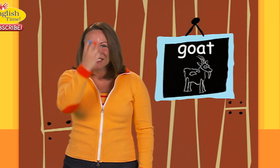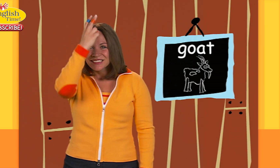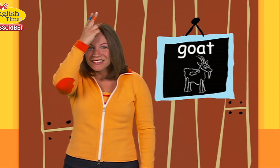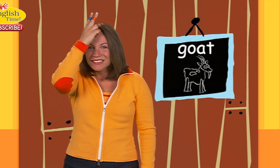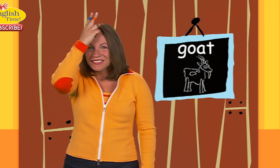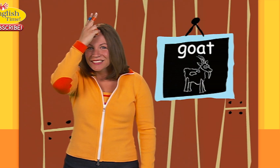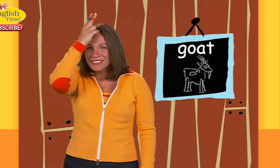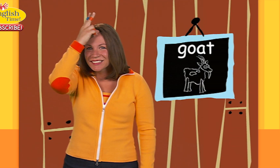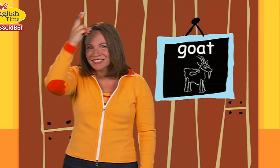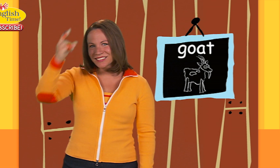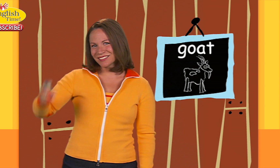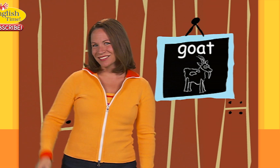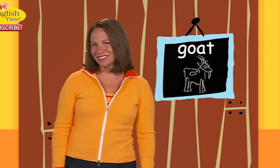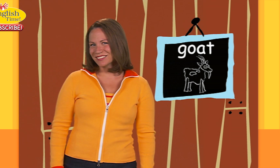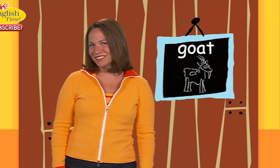Say goat.